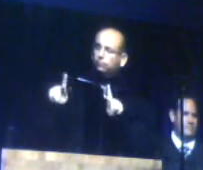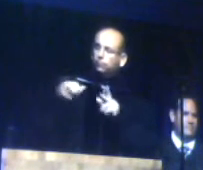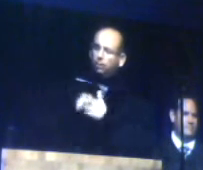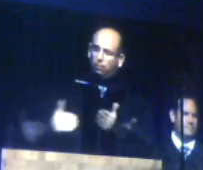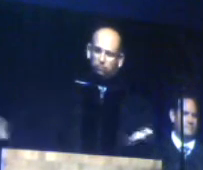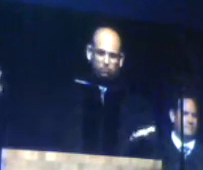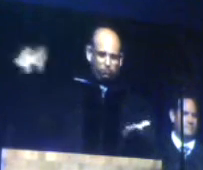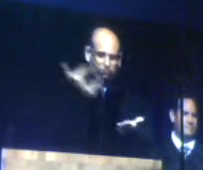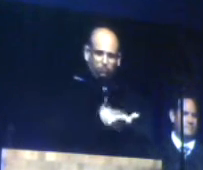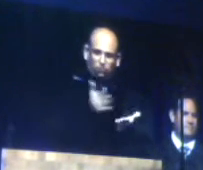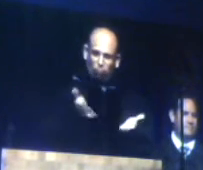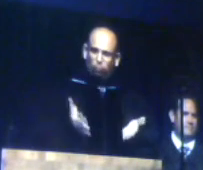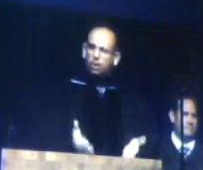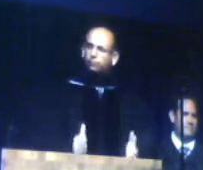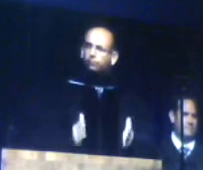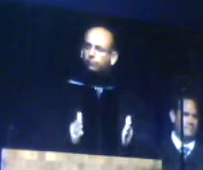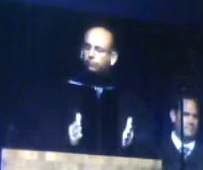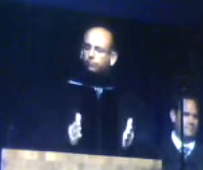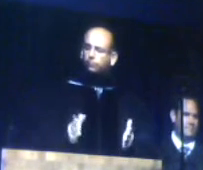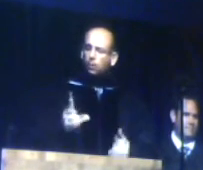Every opportunity awaits.